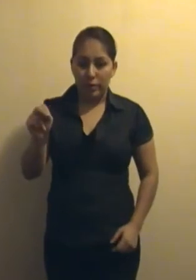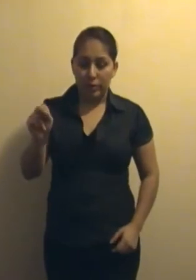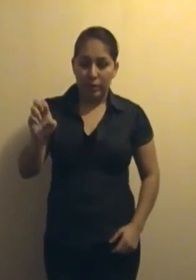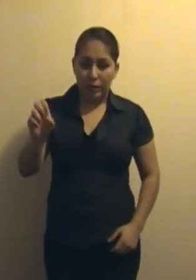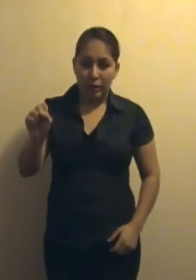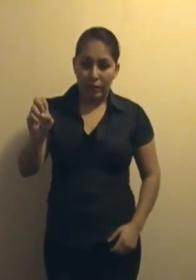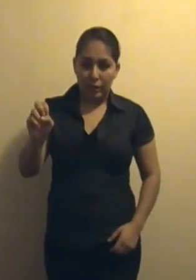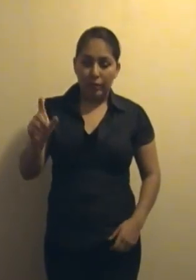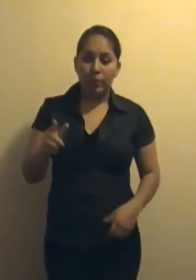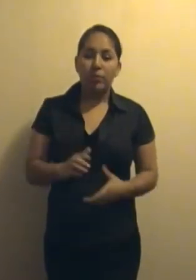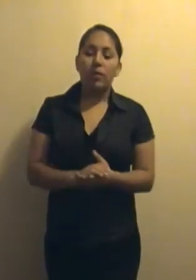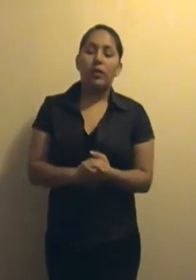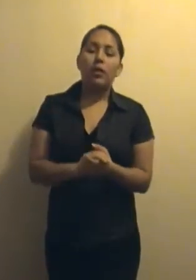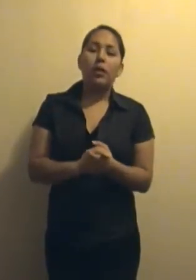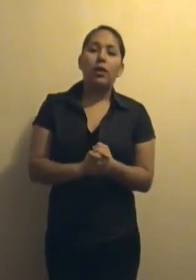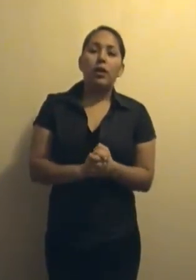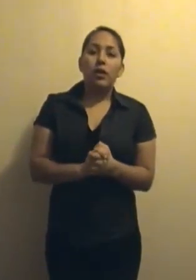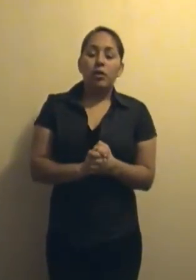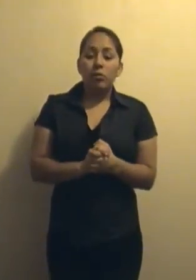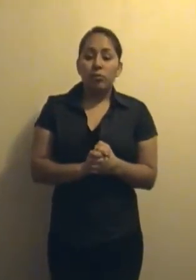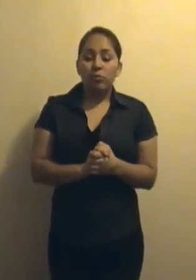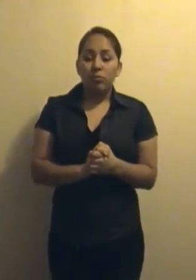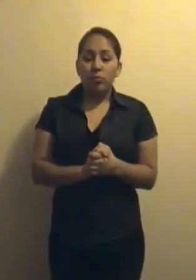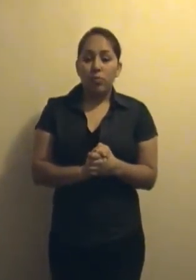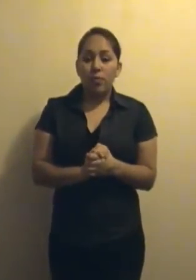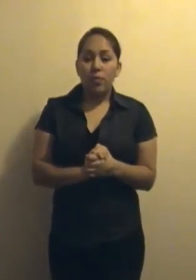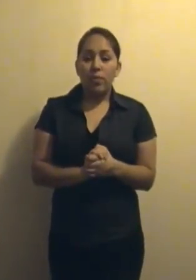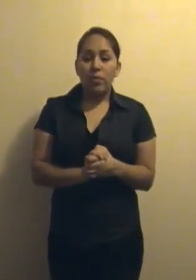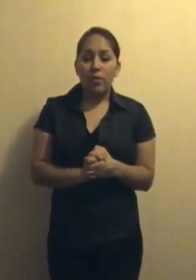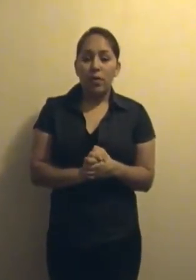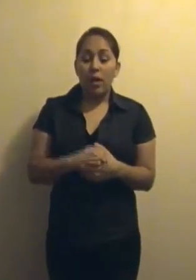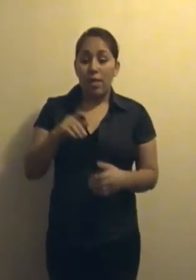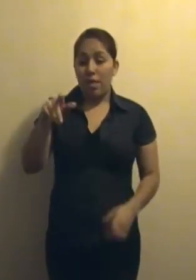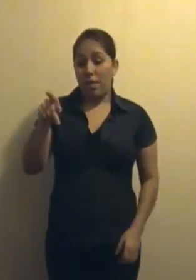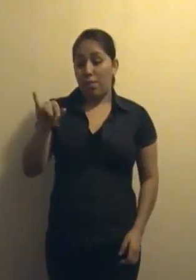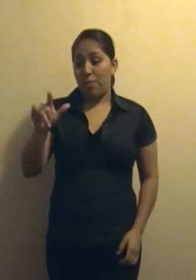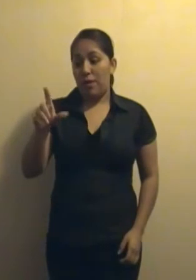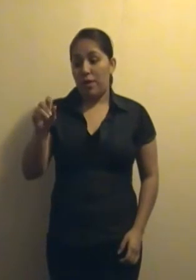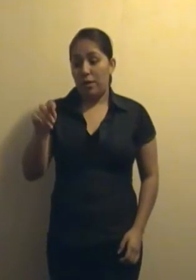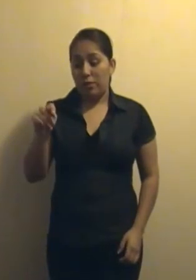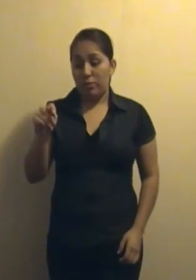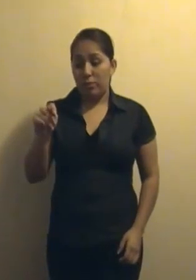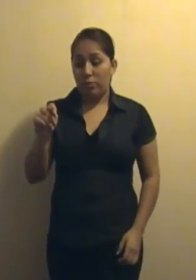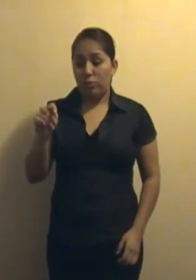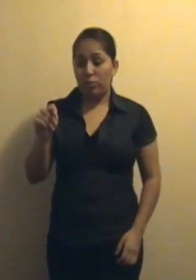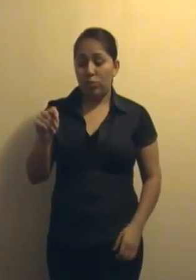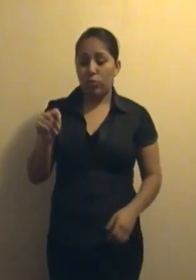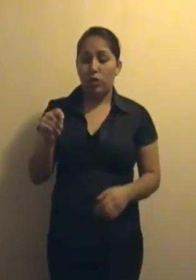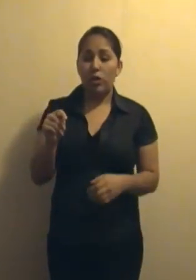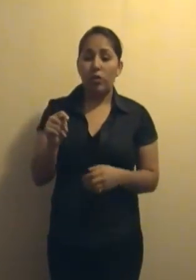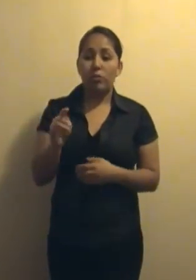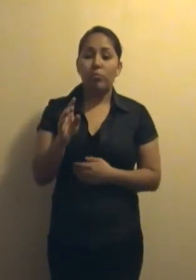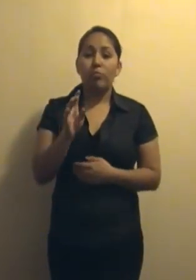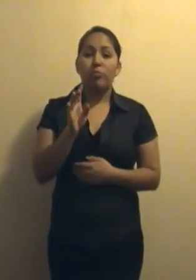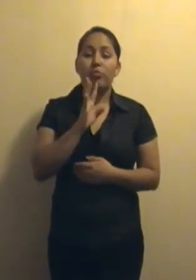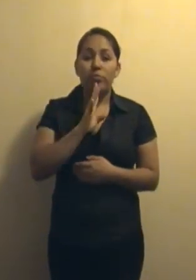Anchorage, Alaska, to the west of Anchorage, and the pilot made an announcement that we would be turning around because